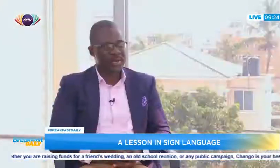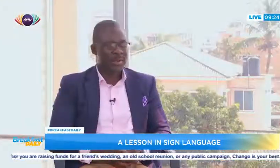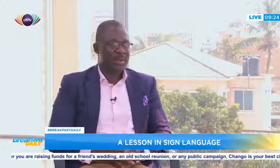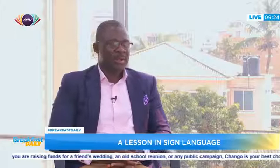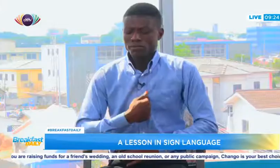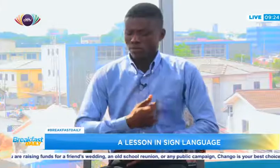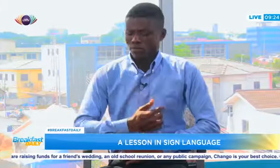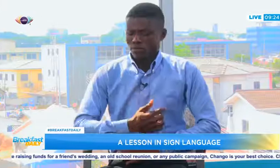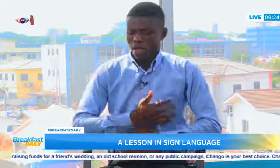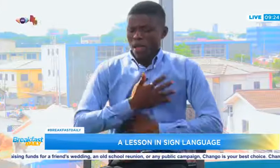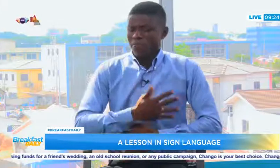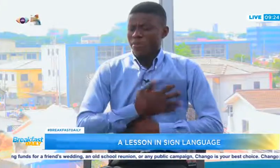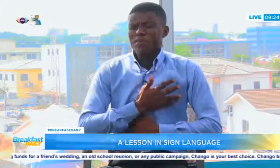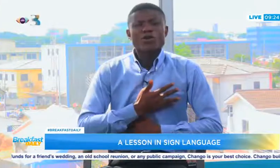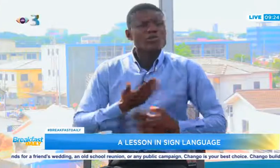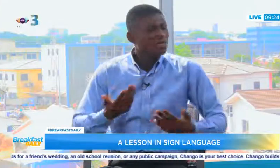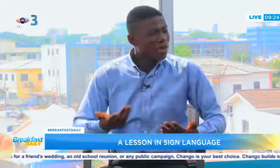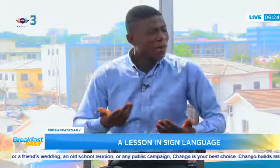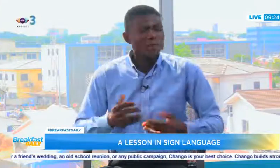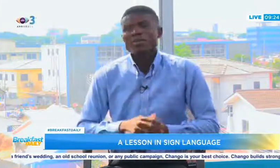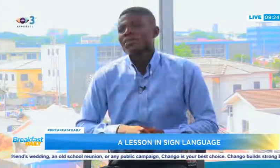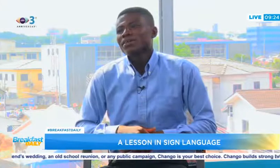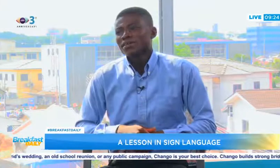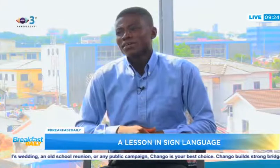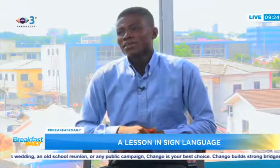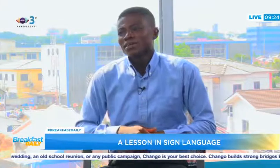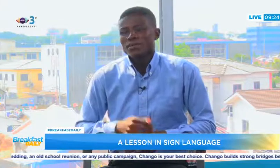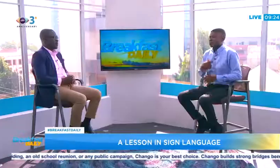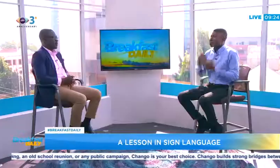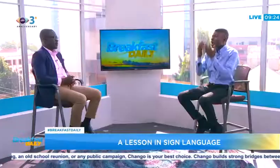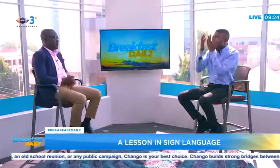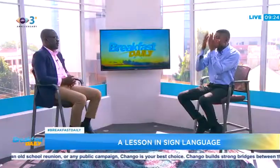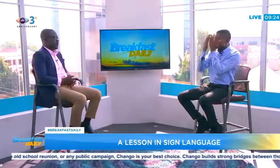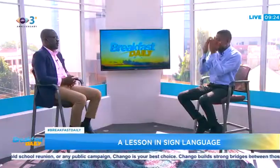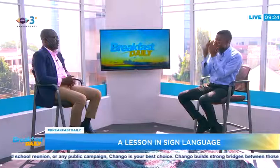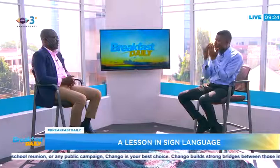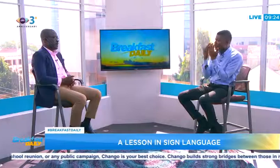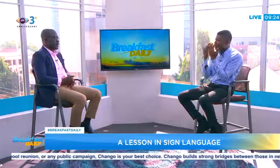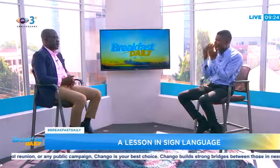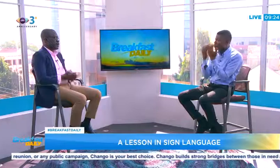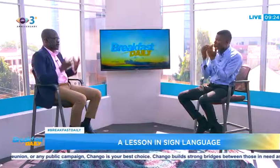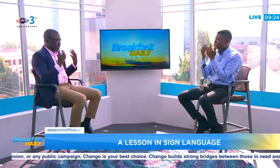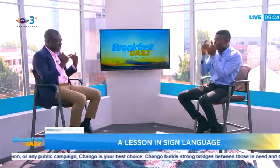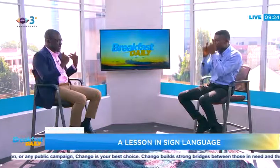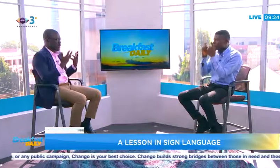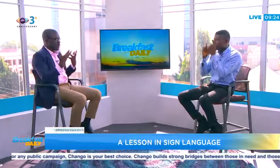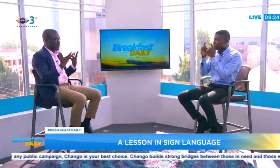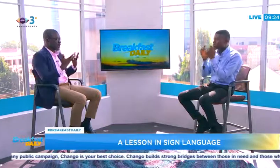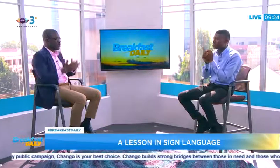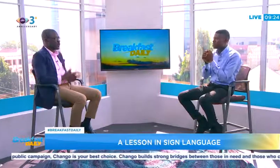say I'm Yeah, happy. but- What shows I'm happy? Yeah. Okay. I'm sad. Yeah. We should see From a my face face. of. I